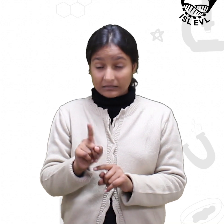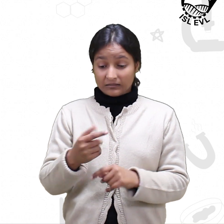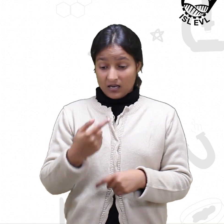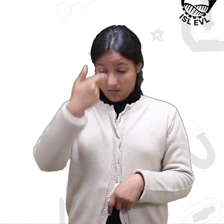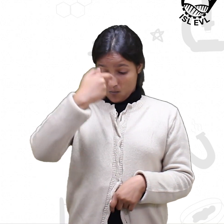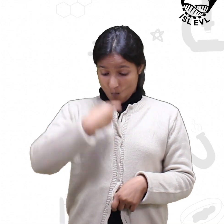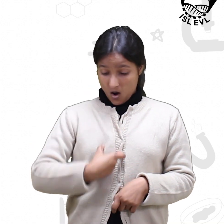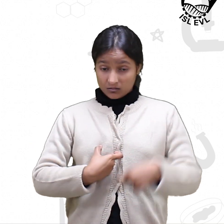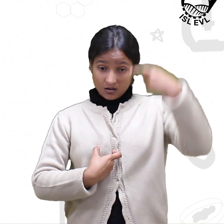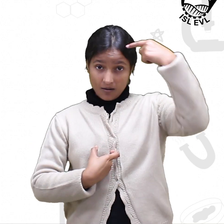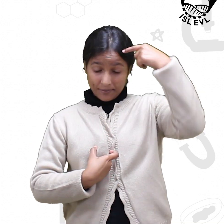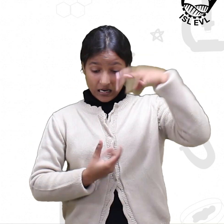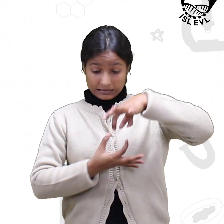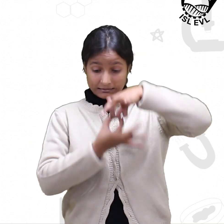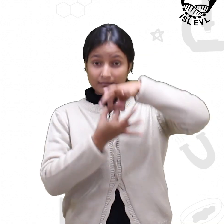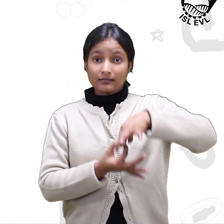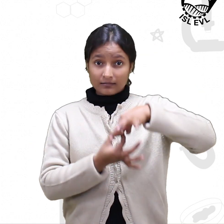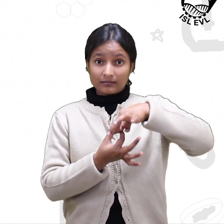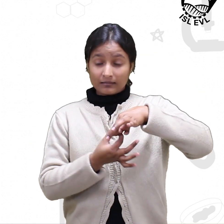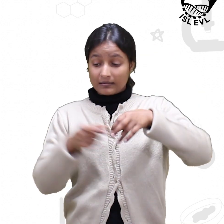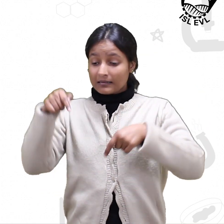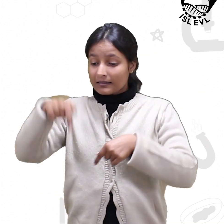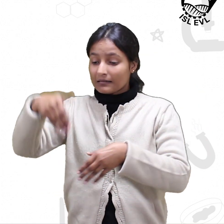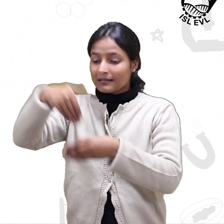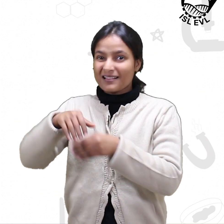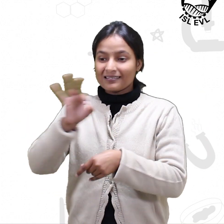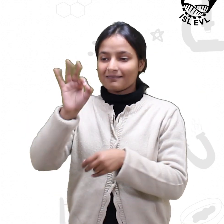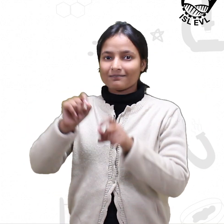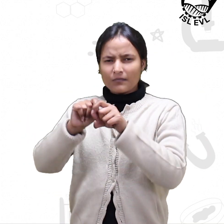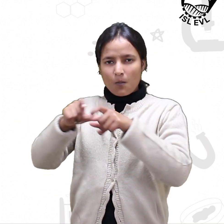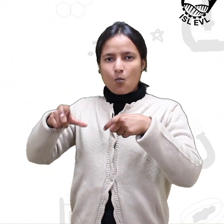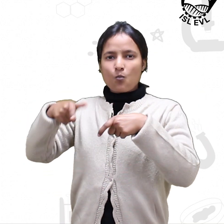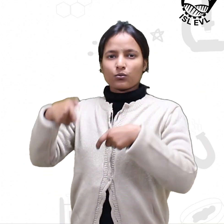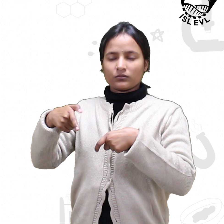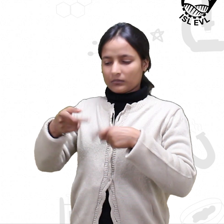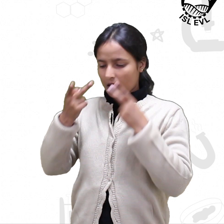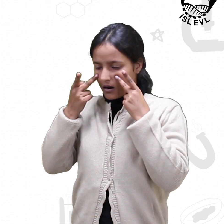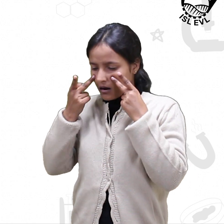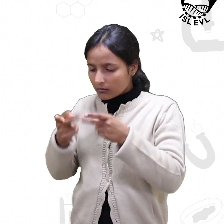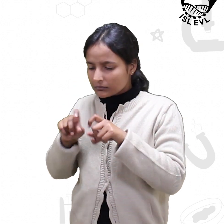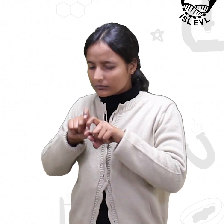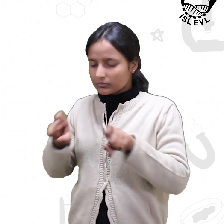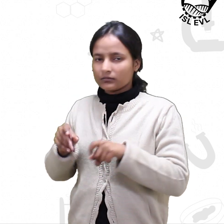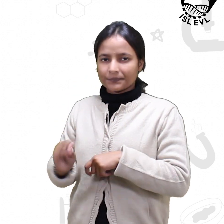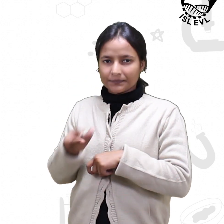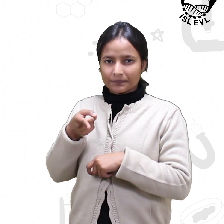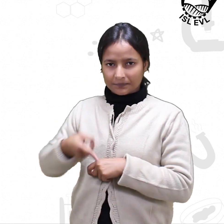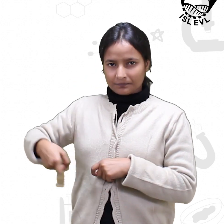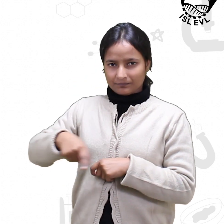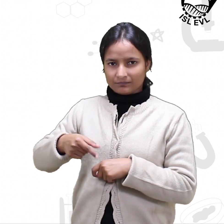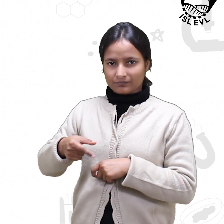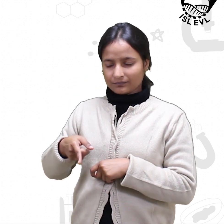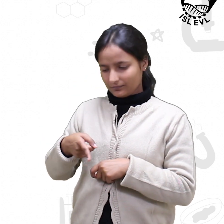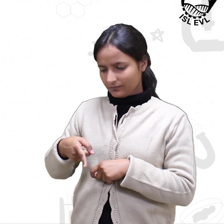fly neuromuscular junction, this synaptic region becomes big and expanded. Here is a place where